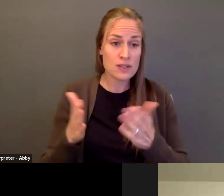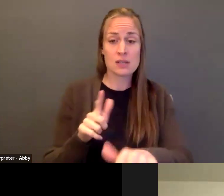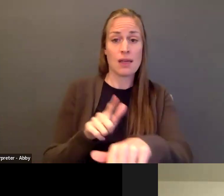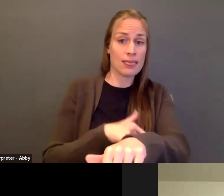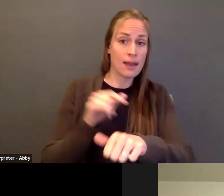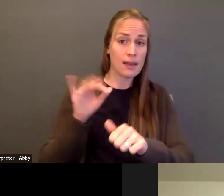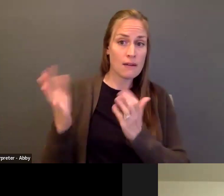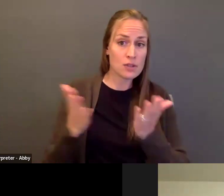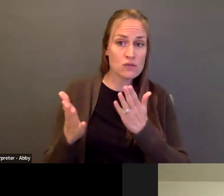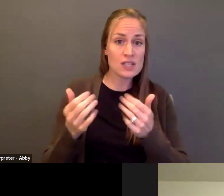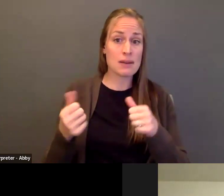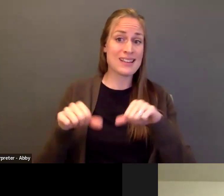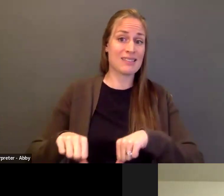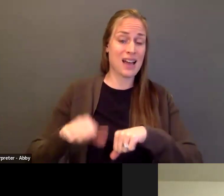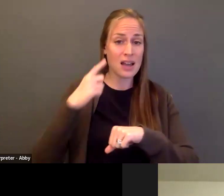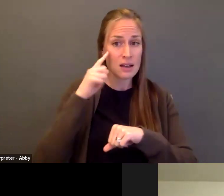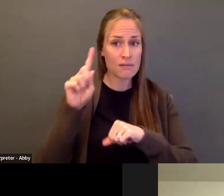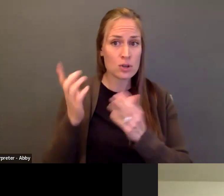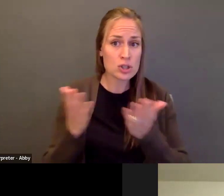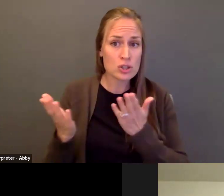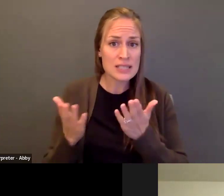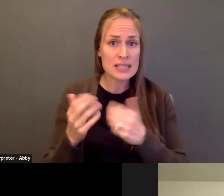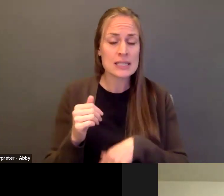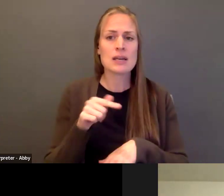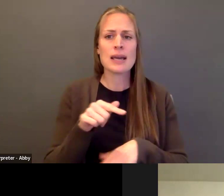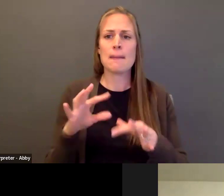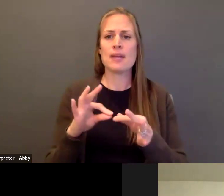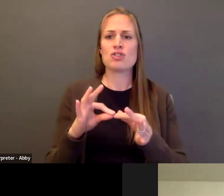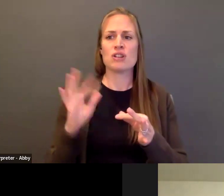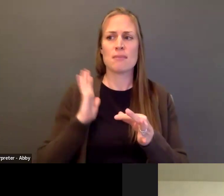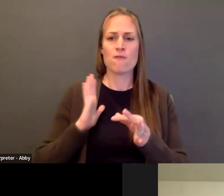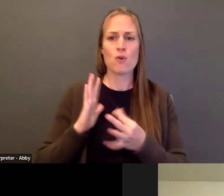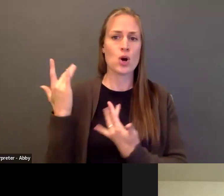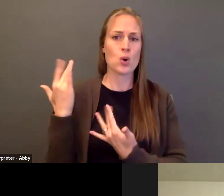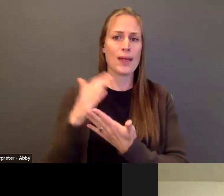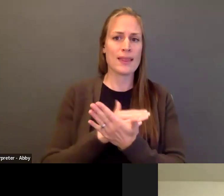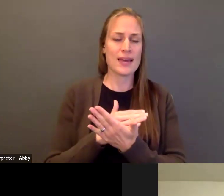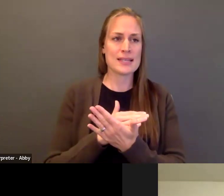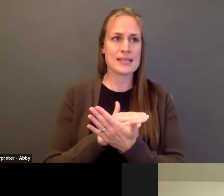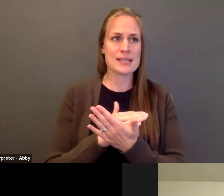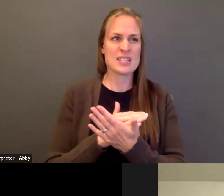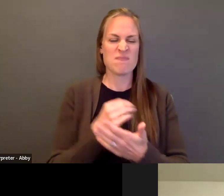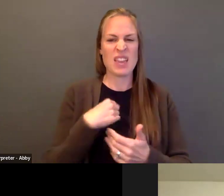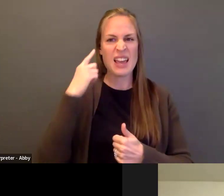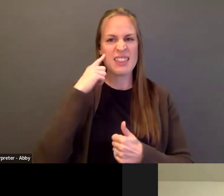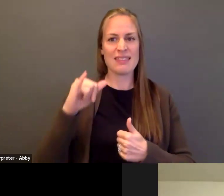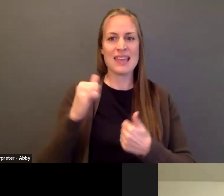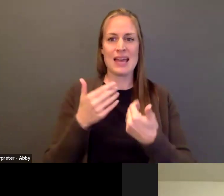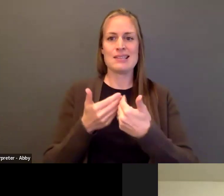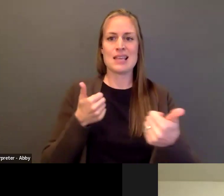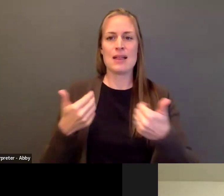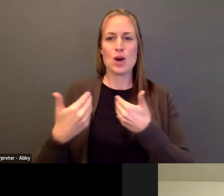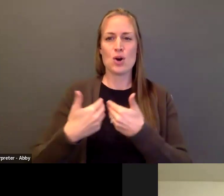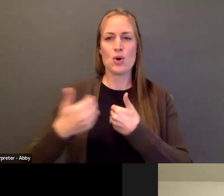was kind of mentioned before, there are wait lists. The fact that I think the siloed nature of care and Medicaid in and of